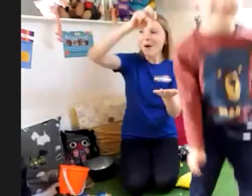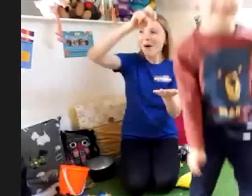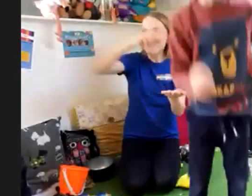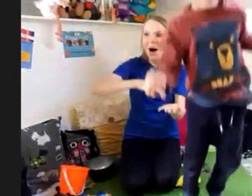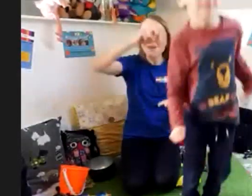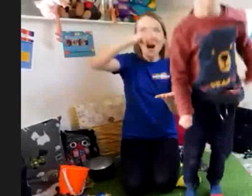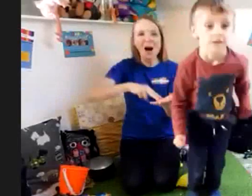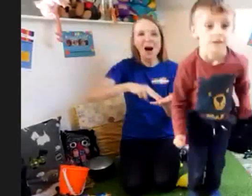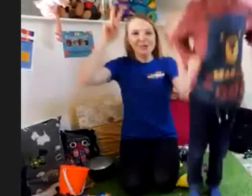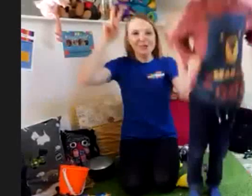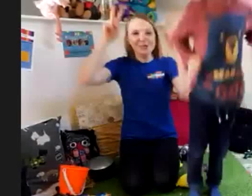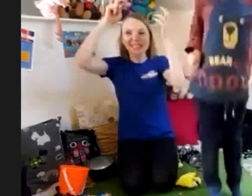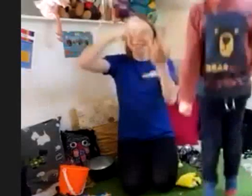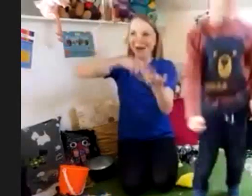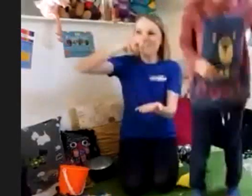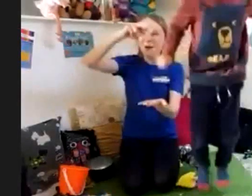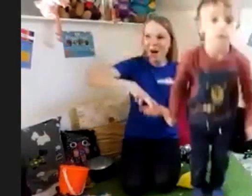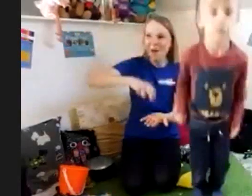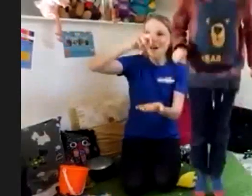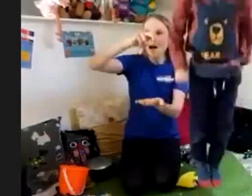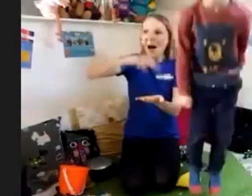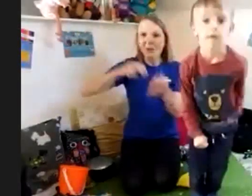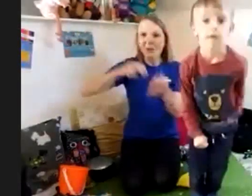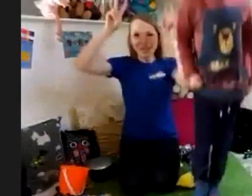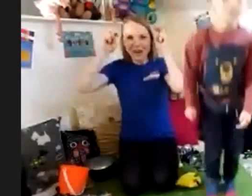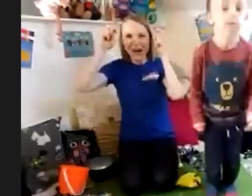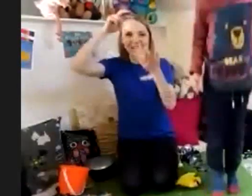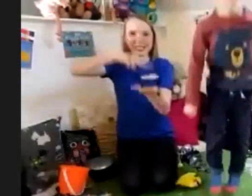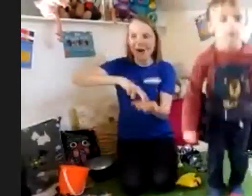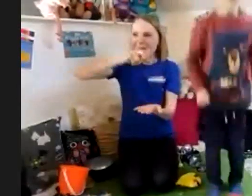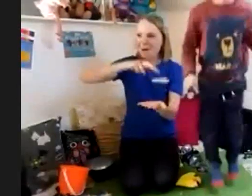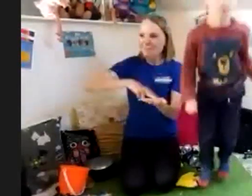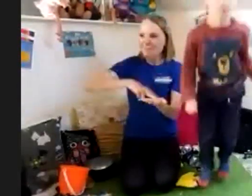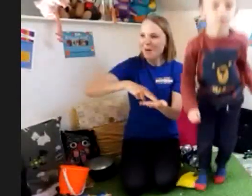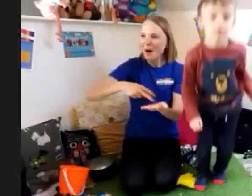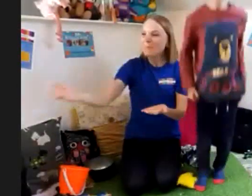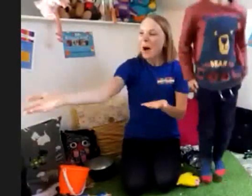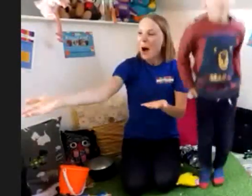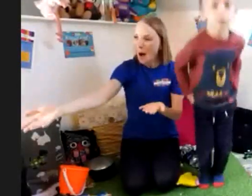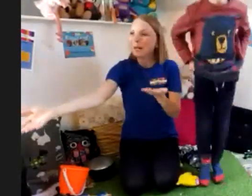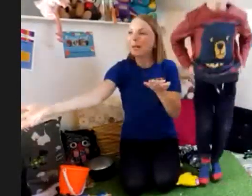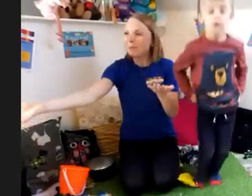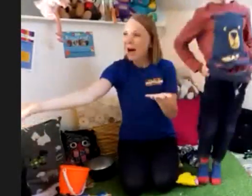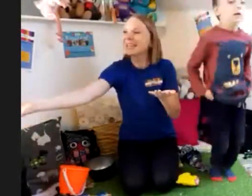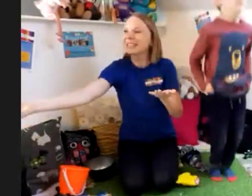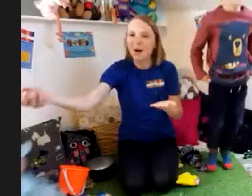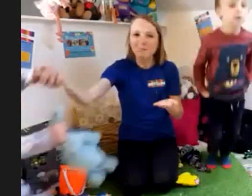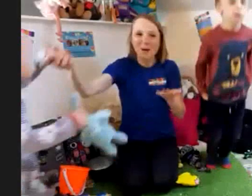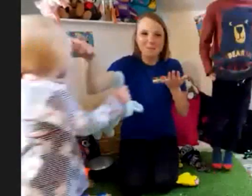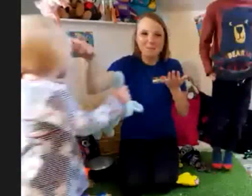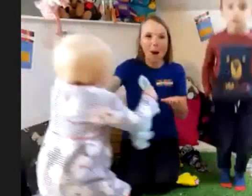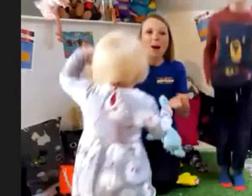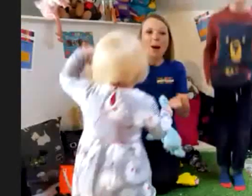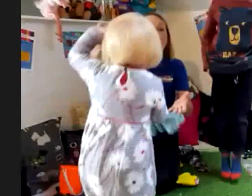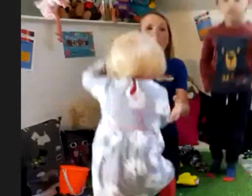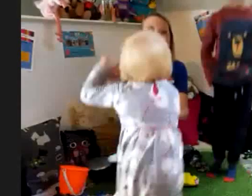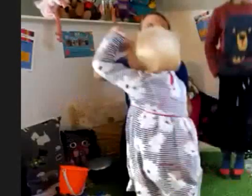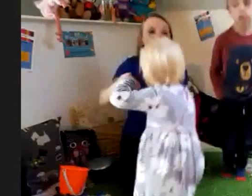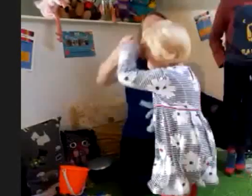hop. Hop little bunnies, hop, hop, hop. Hop little bunnies, hop, hop, hop. Hop little bunnies, hop, hop, hop. Hop, hop, hop, hop, hop,